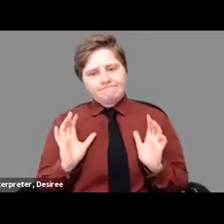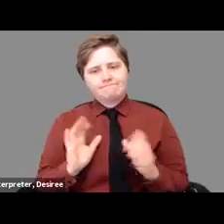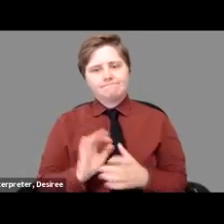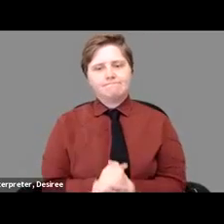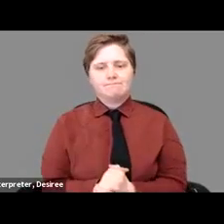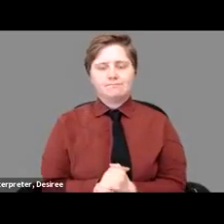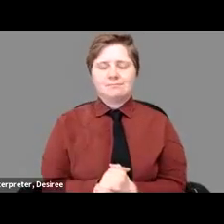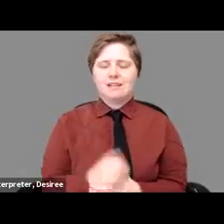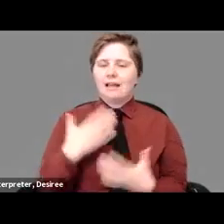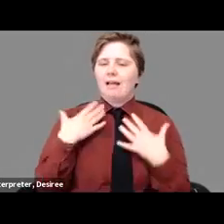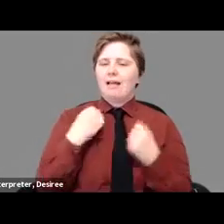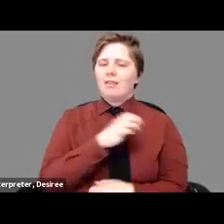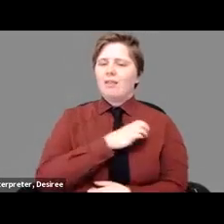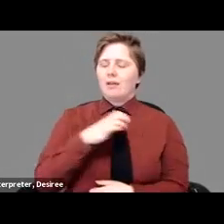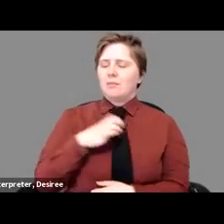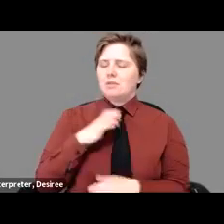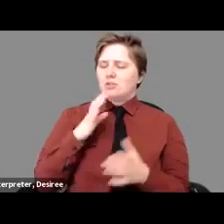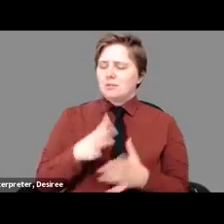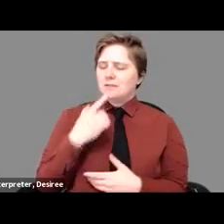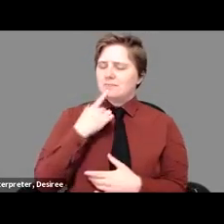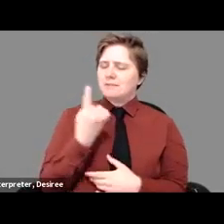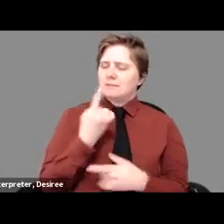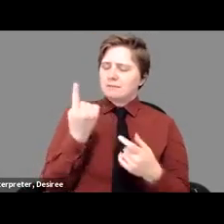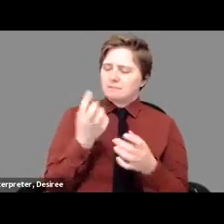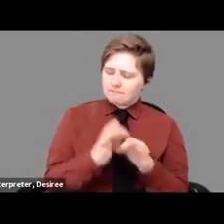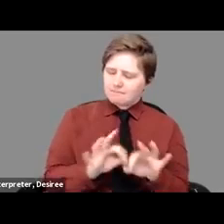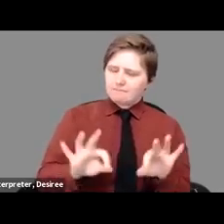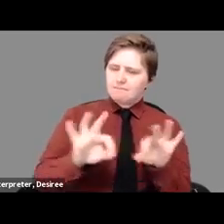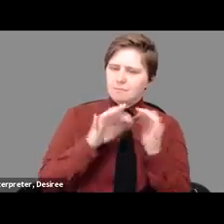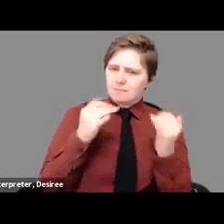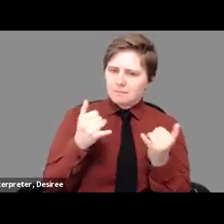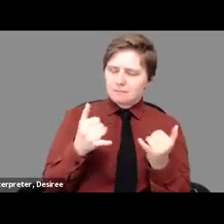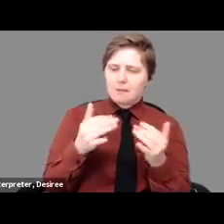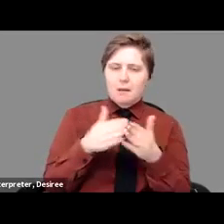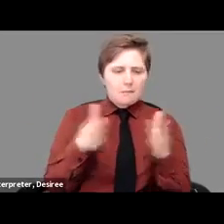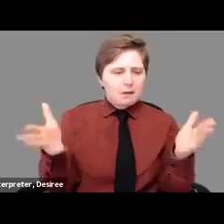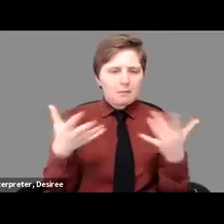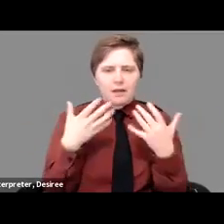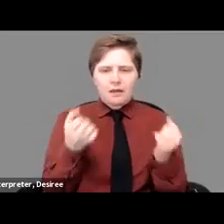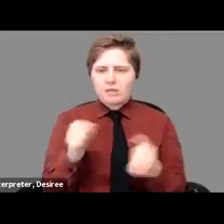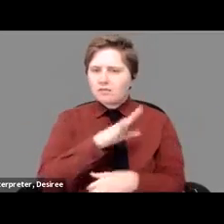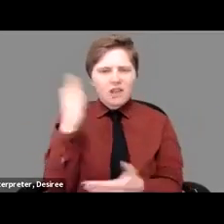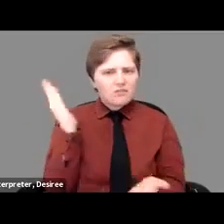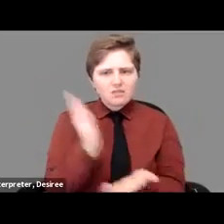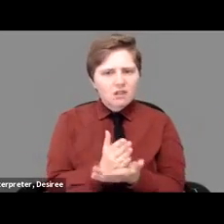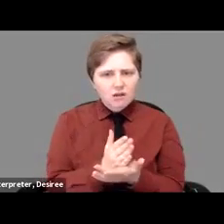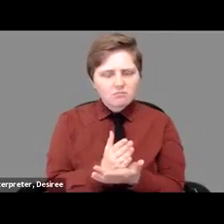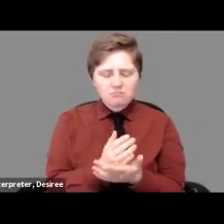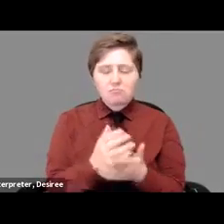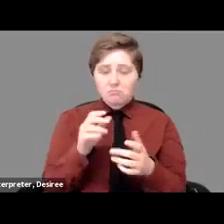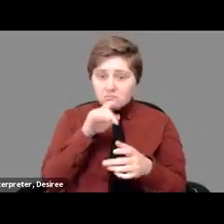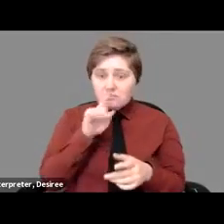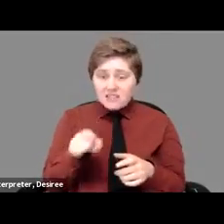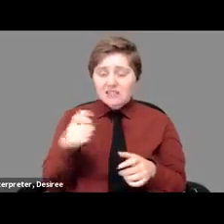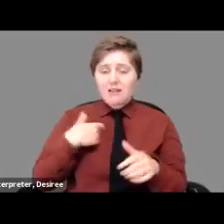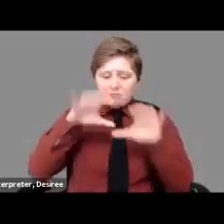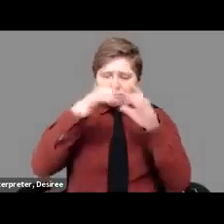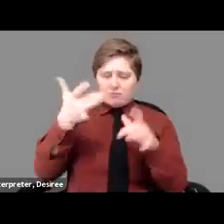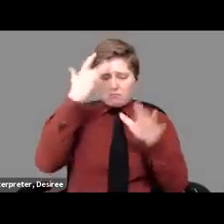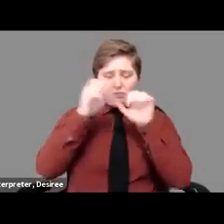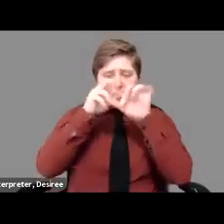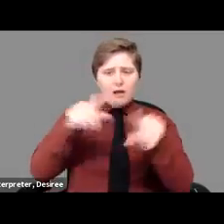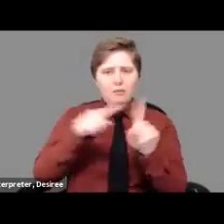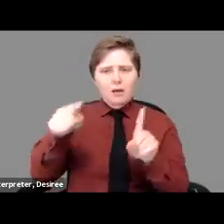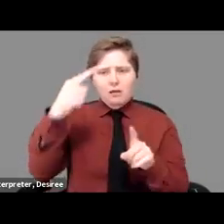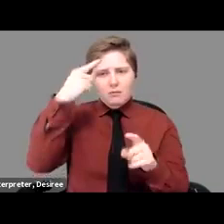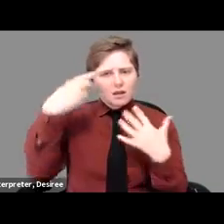the health commissioner said something very important, that public health hasn't stopped because of this pandemic. Mental health issues have not stopped